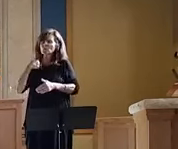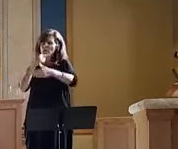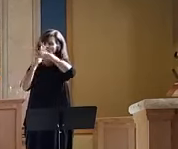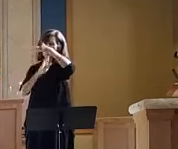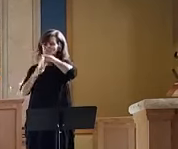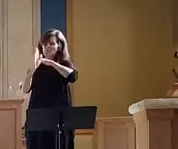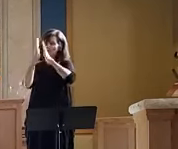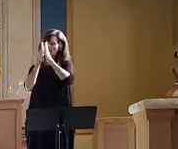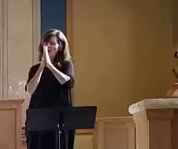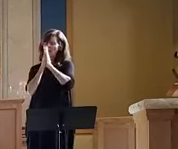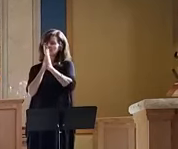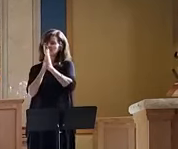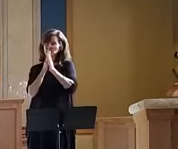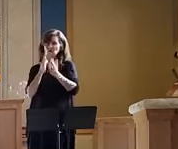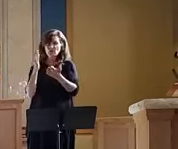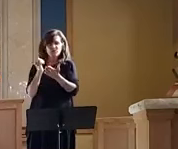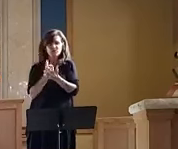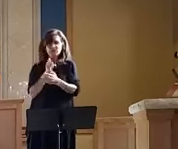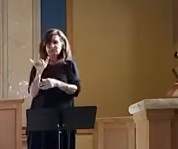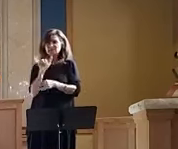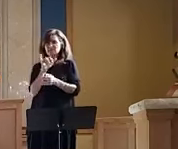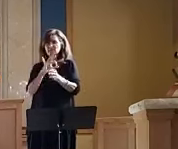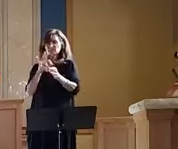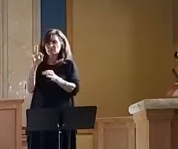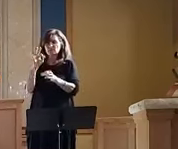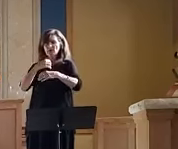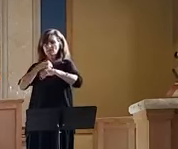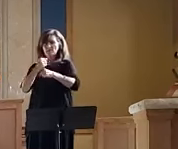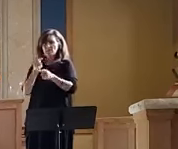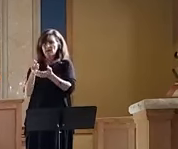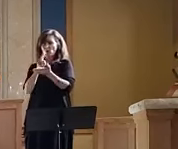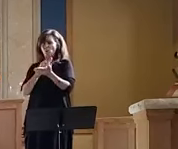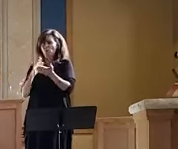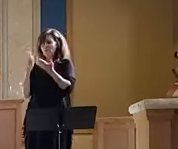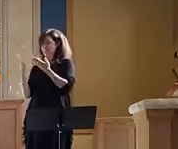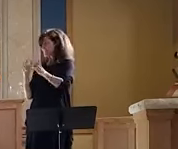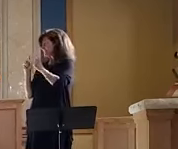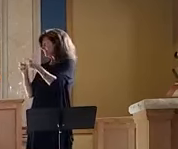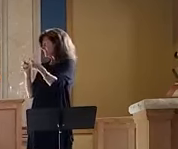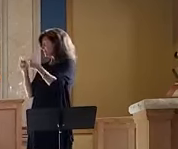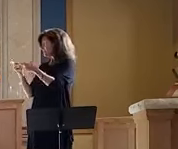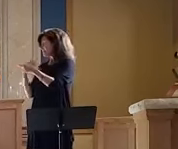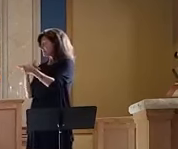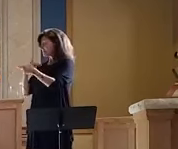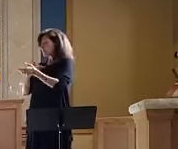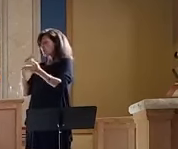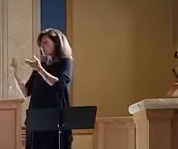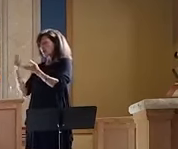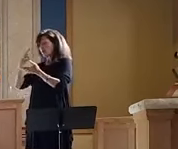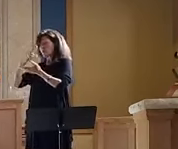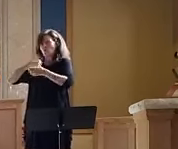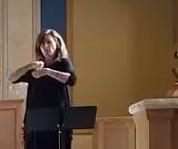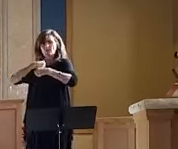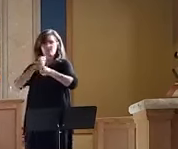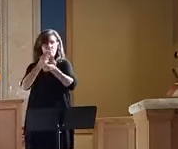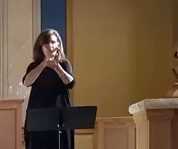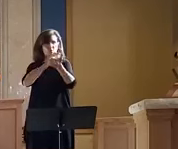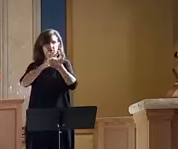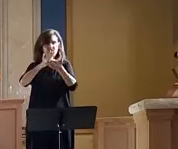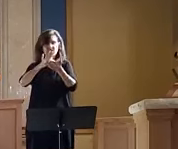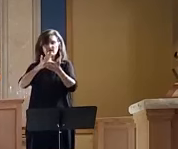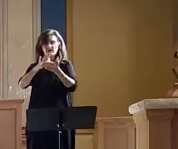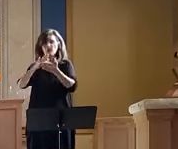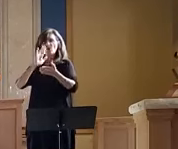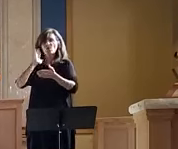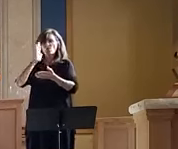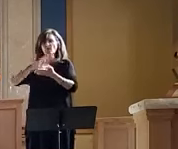you, by the same Spirit, graciously make holy these gifts we have brought to you for consecration, that they